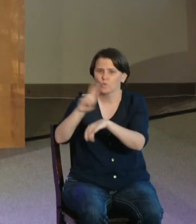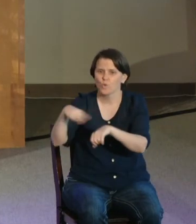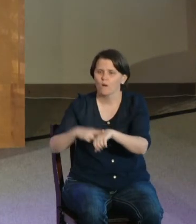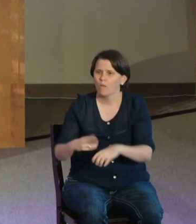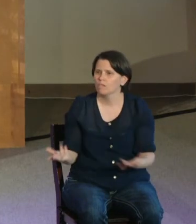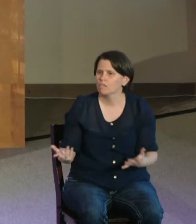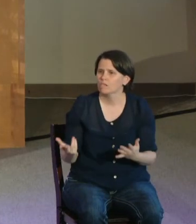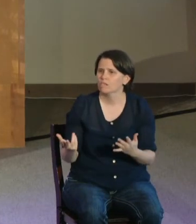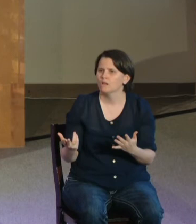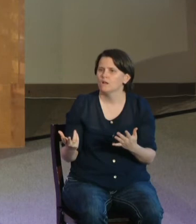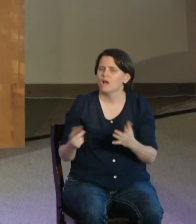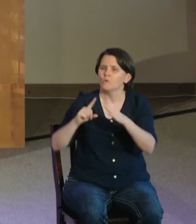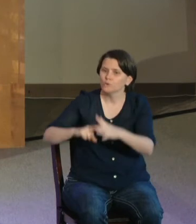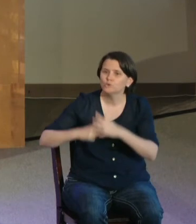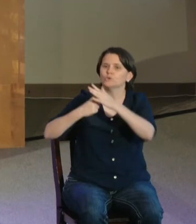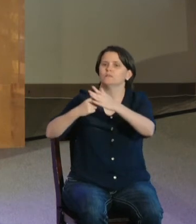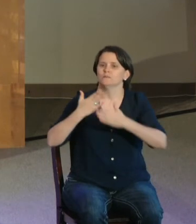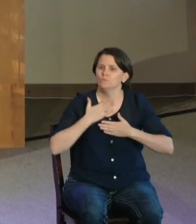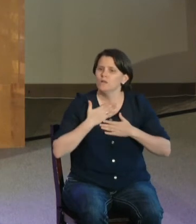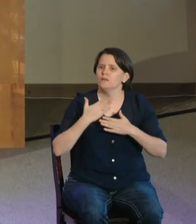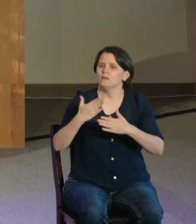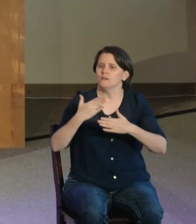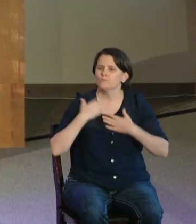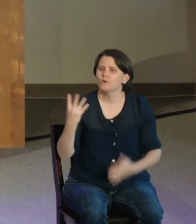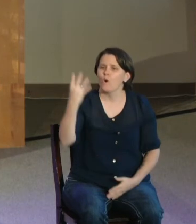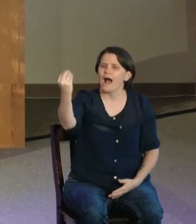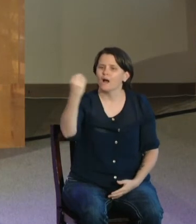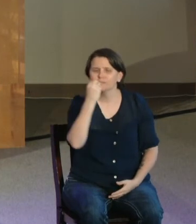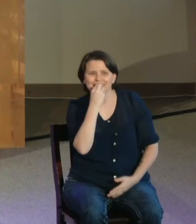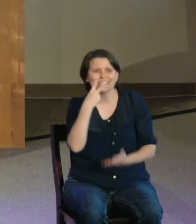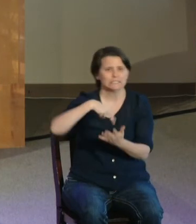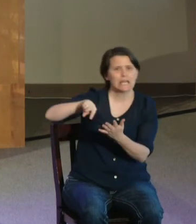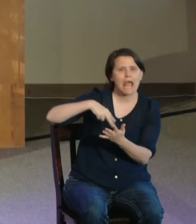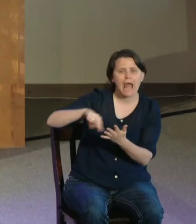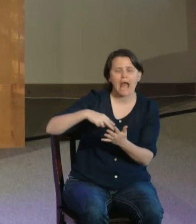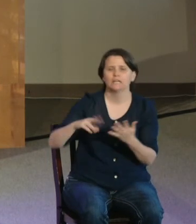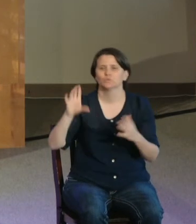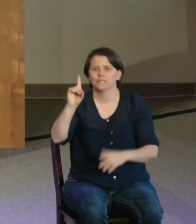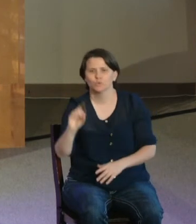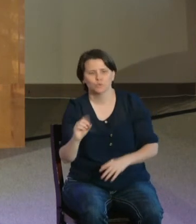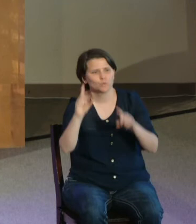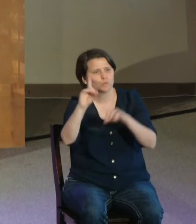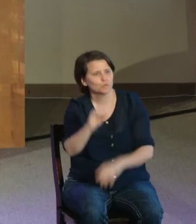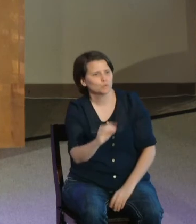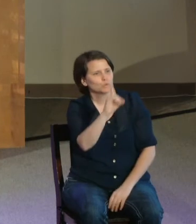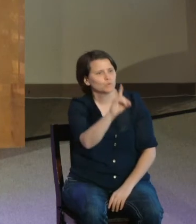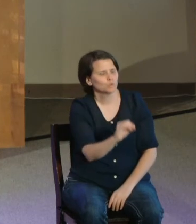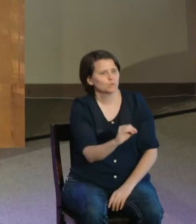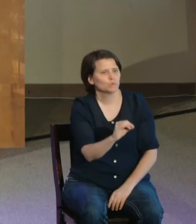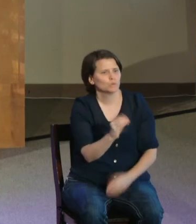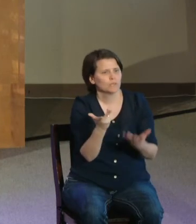to breathe and feel like, okay, we're safe, we can go out to dinner and dancing, we can do all this stuff, here we are